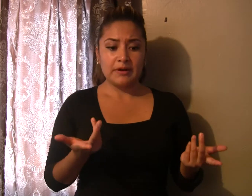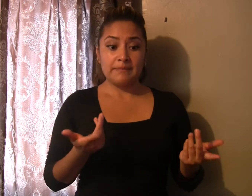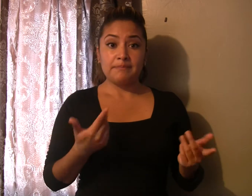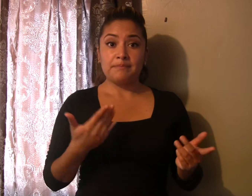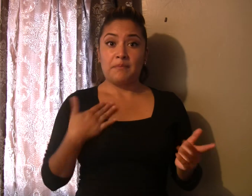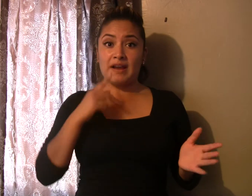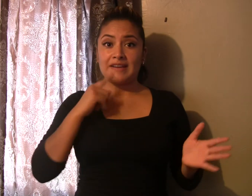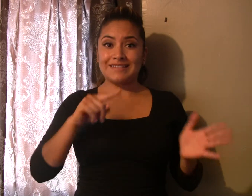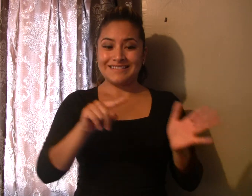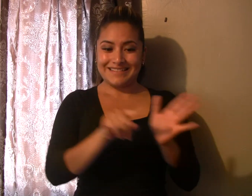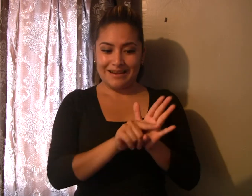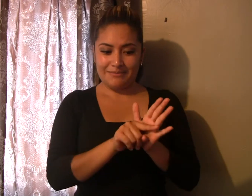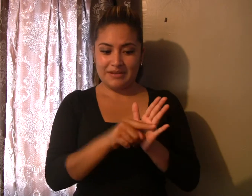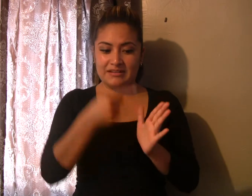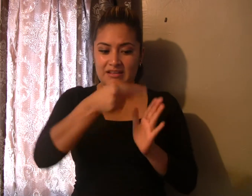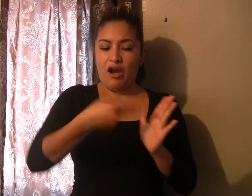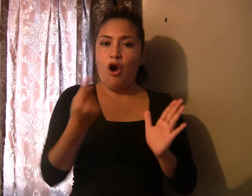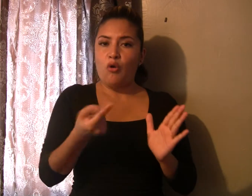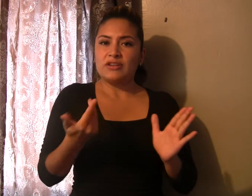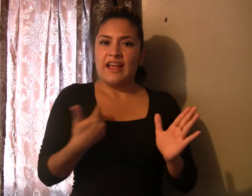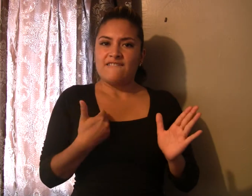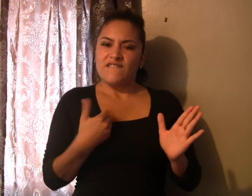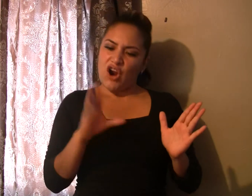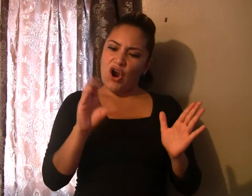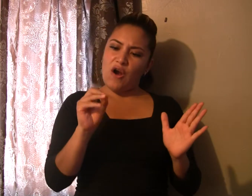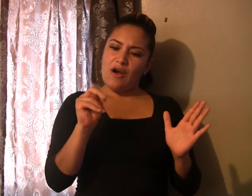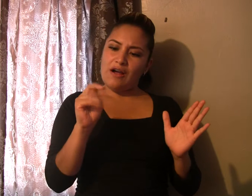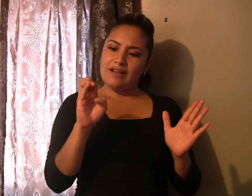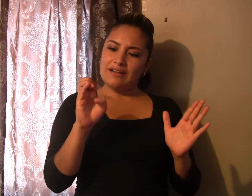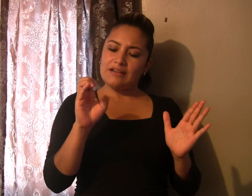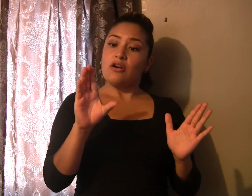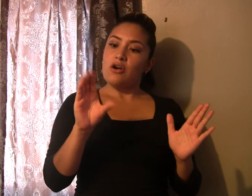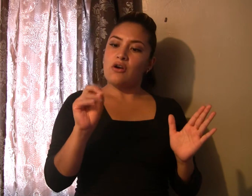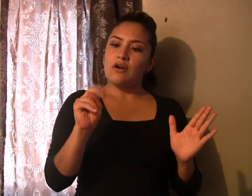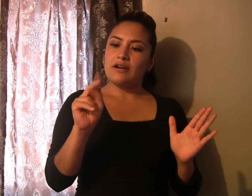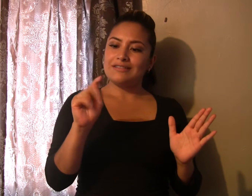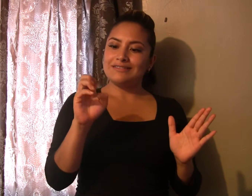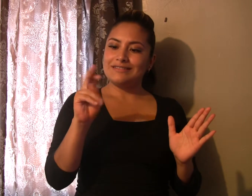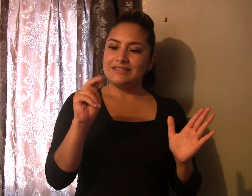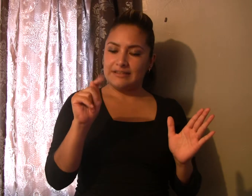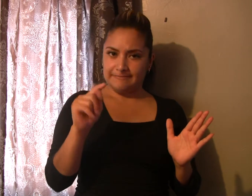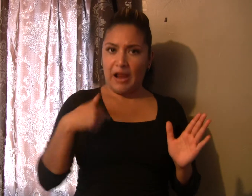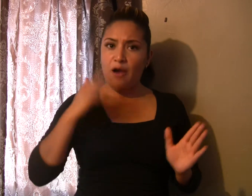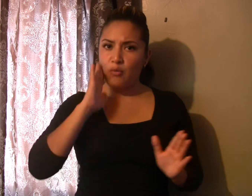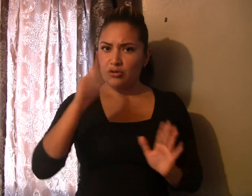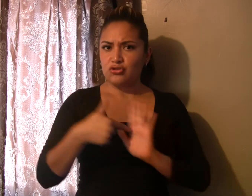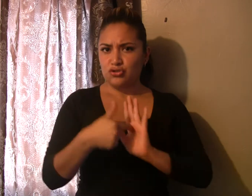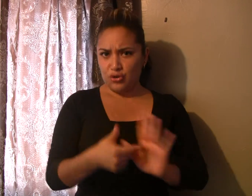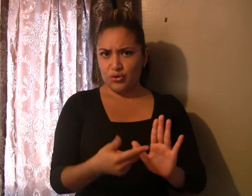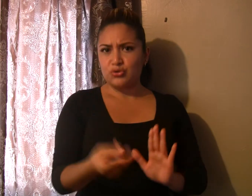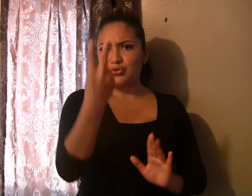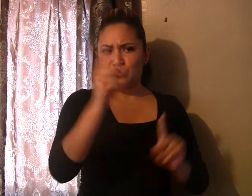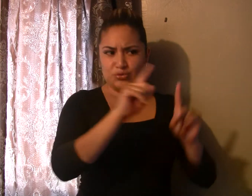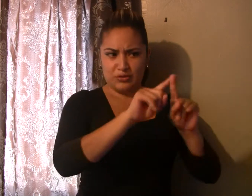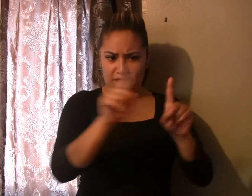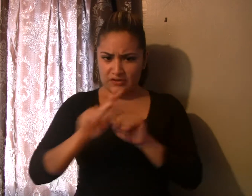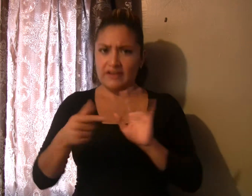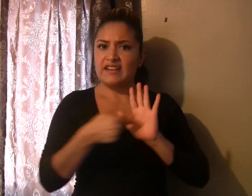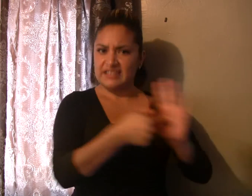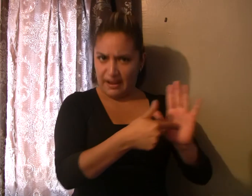particular content area. And I'm going to use two examples to really illustrate how you could do this on very different levels. First of all,